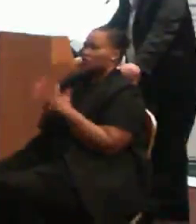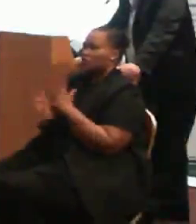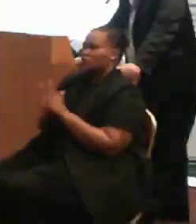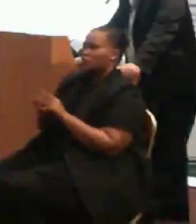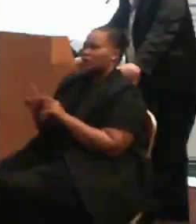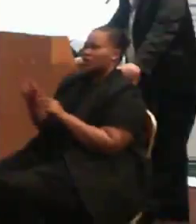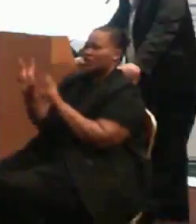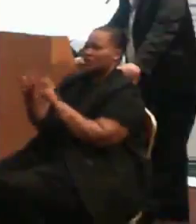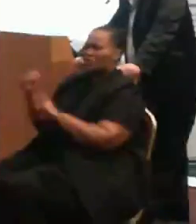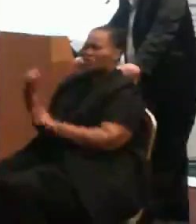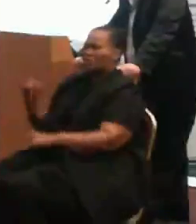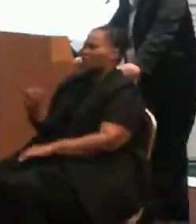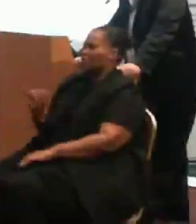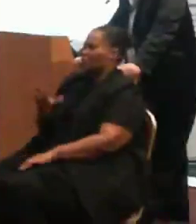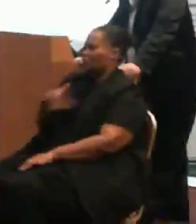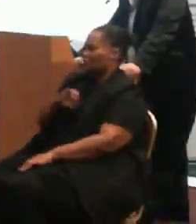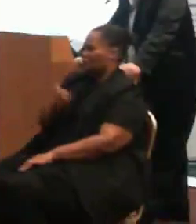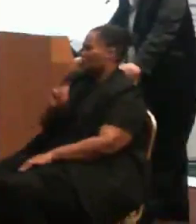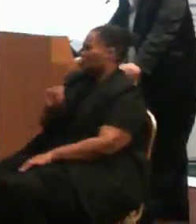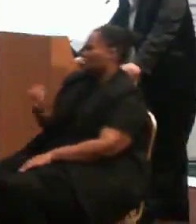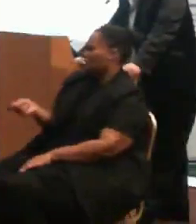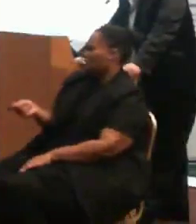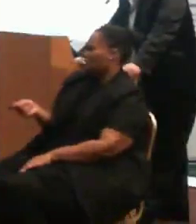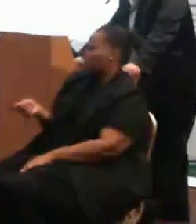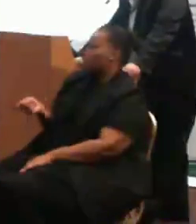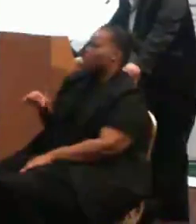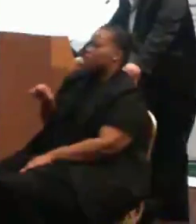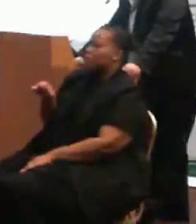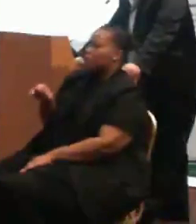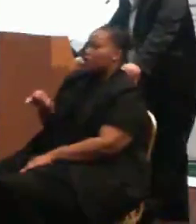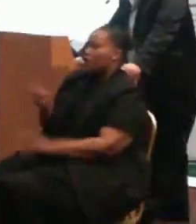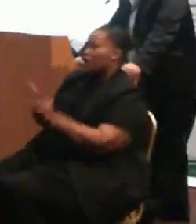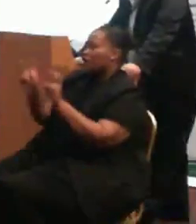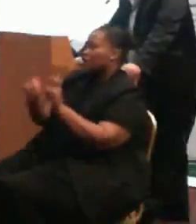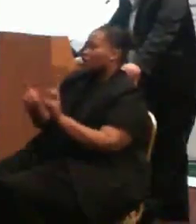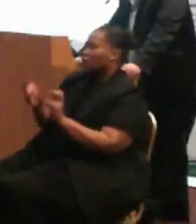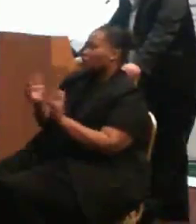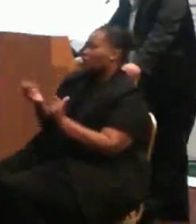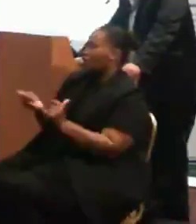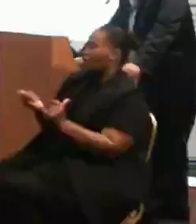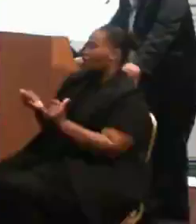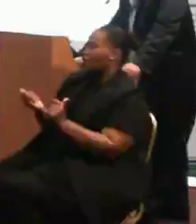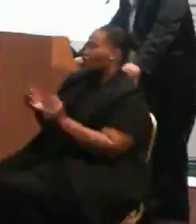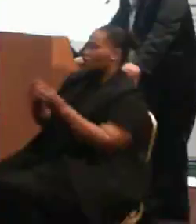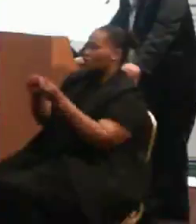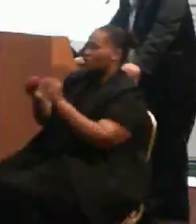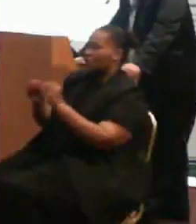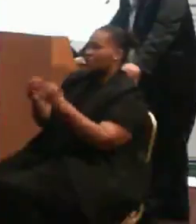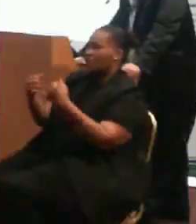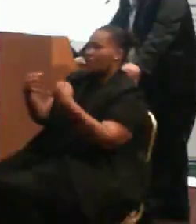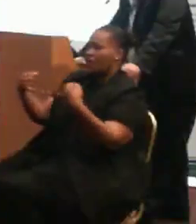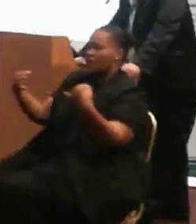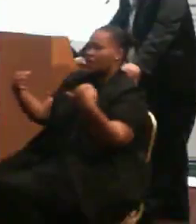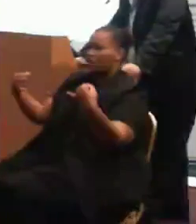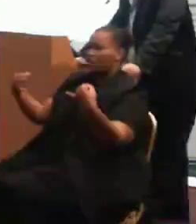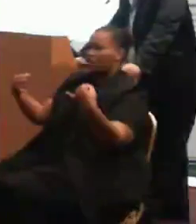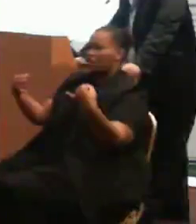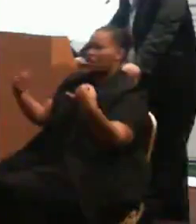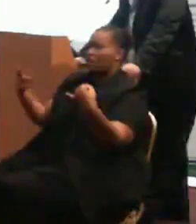amortization charges on those lines. On top of that, Eskom is now charging maintenance charges to replace